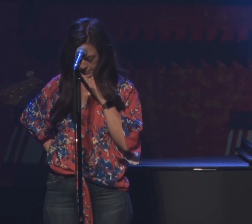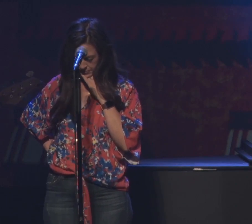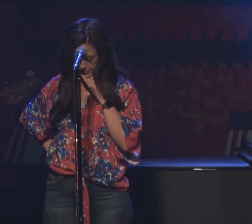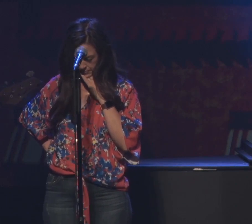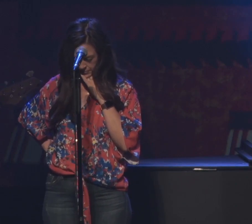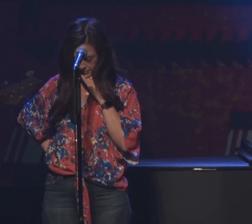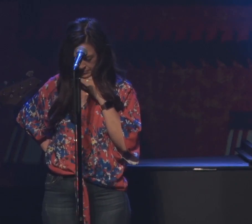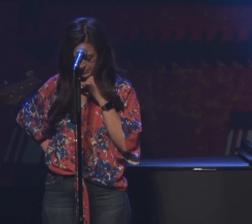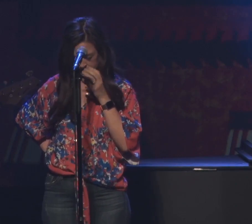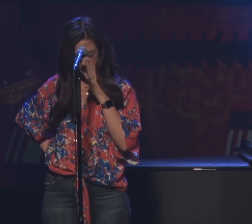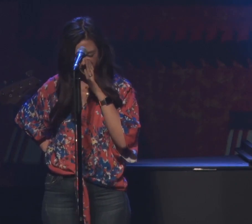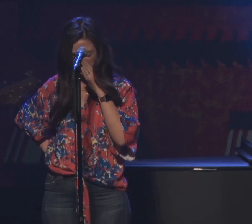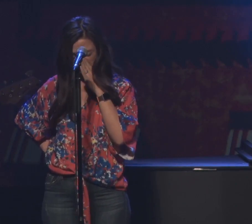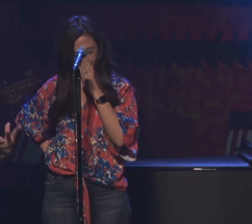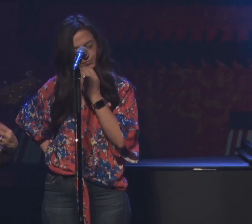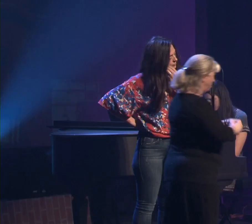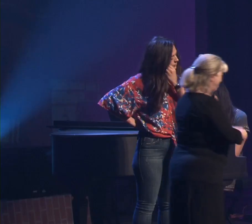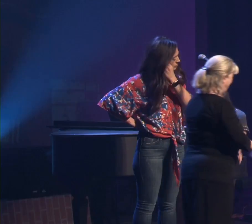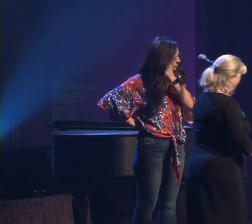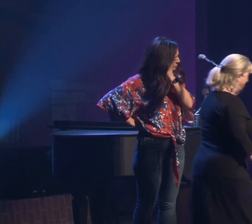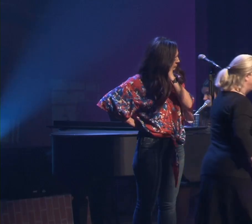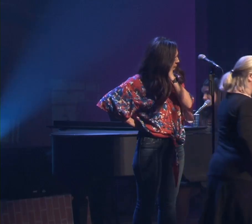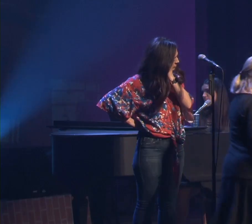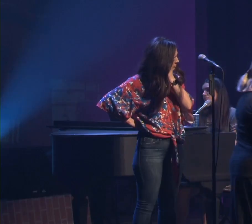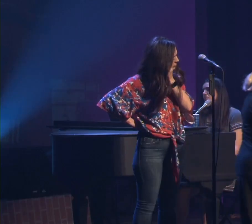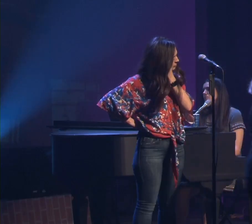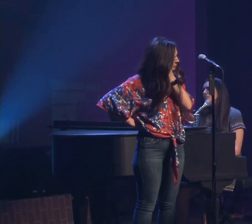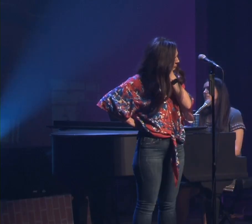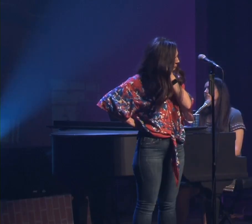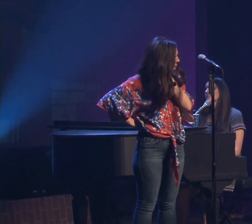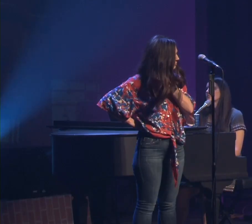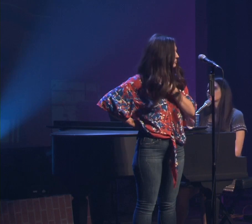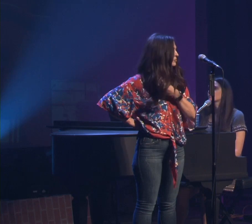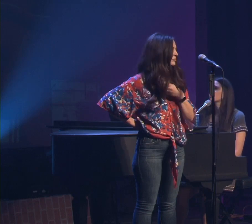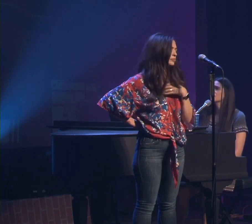God is inclusion. God is in all.